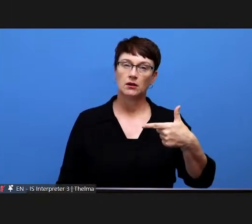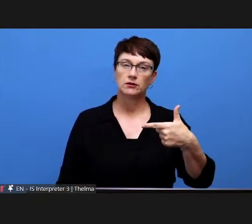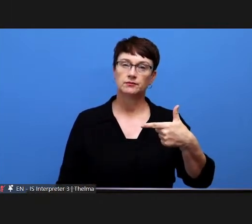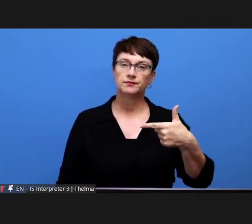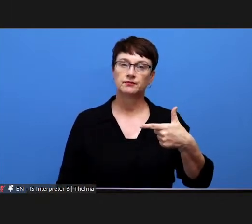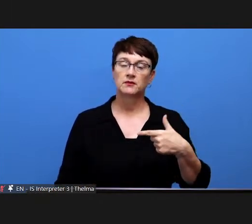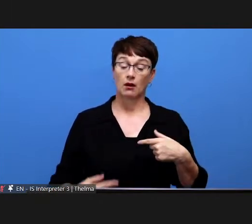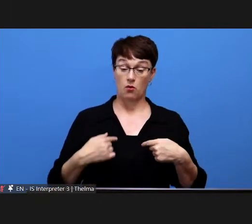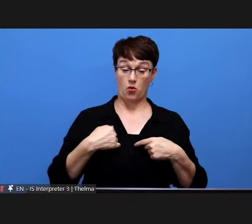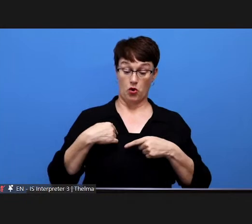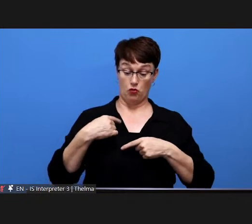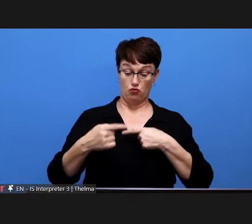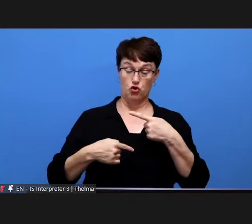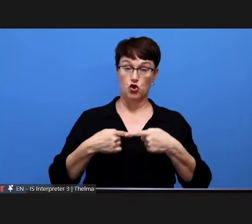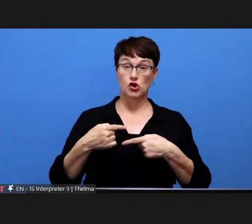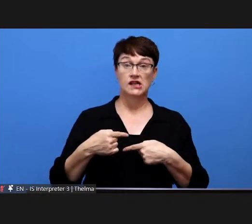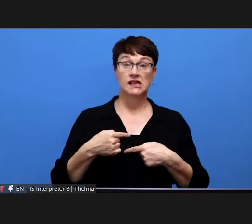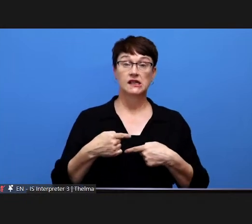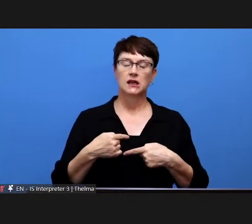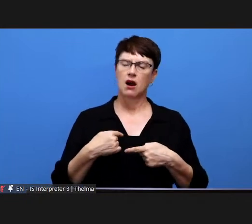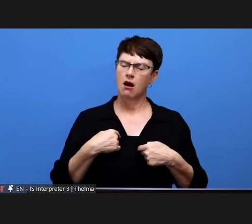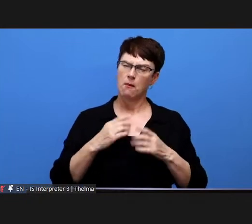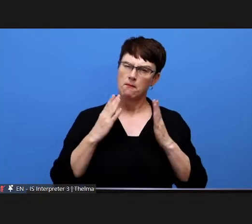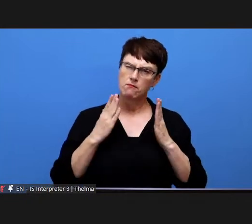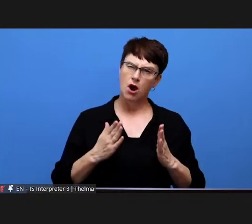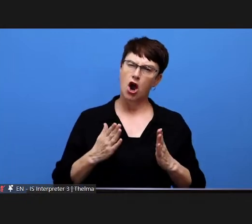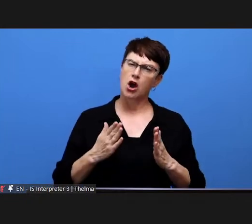doing towards sustainable goals.